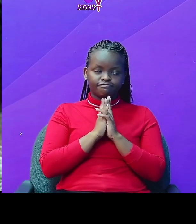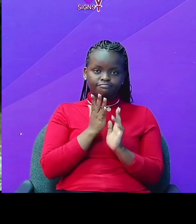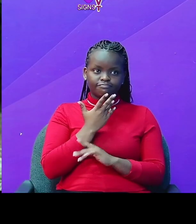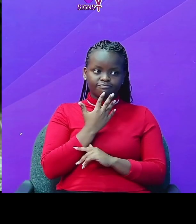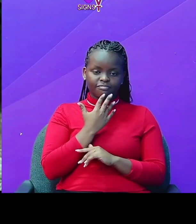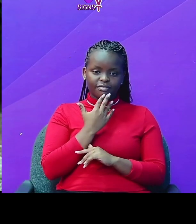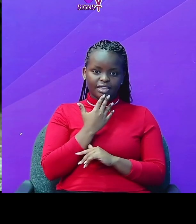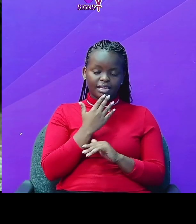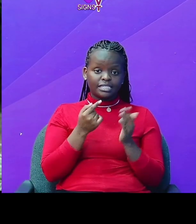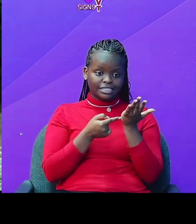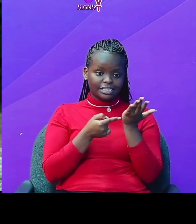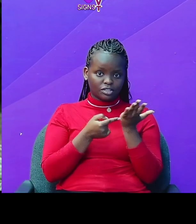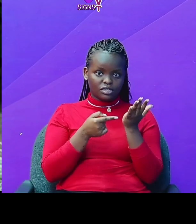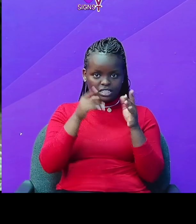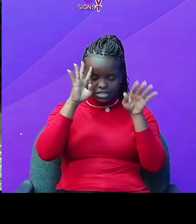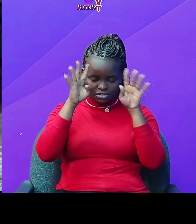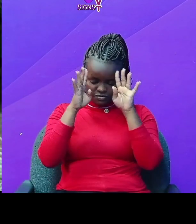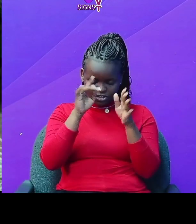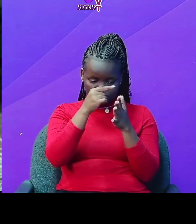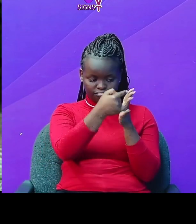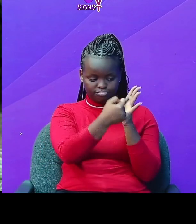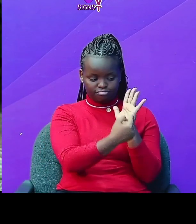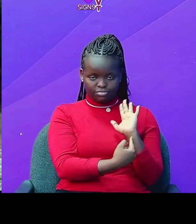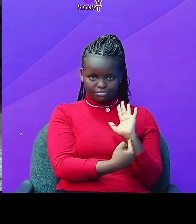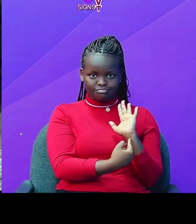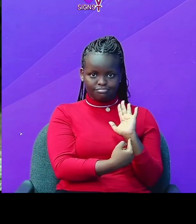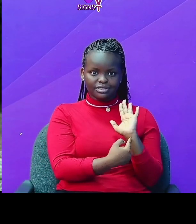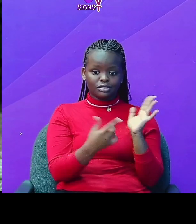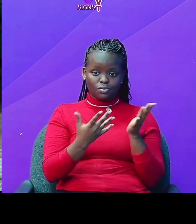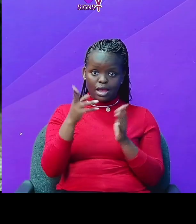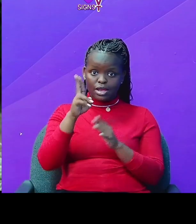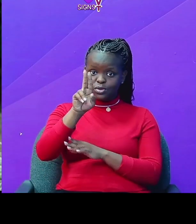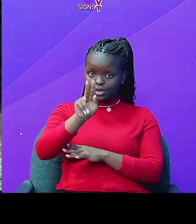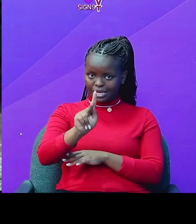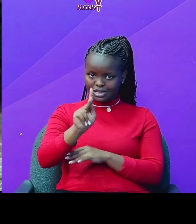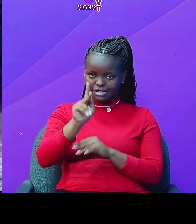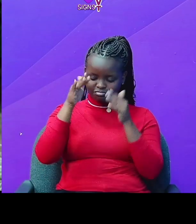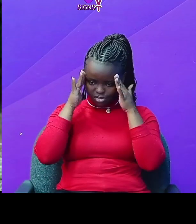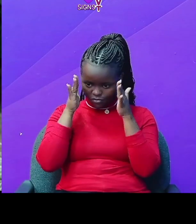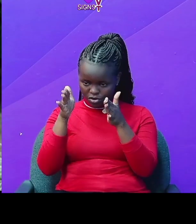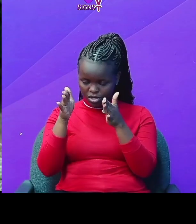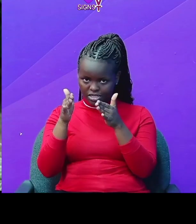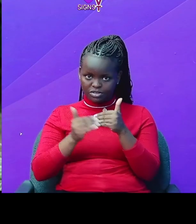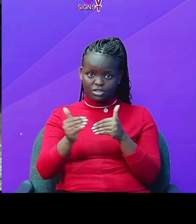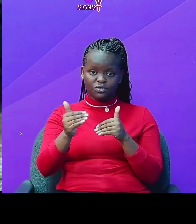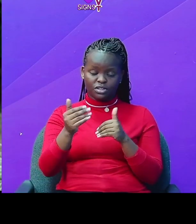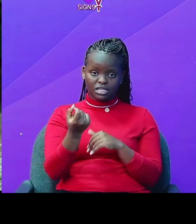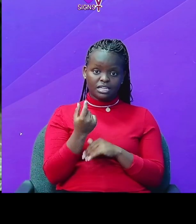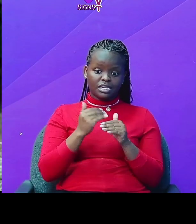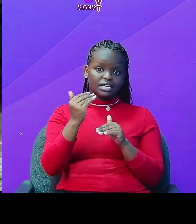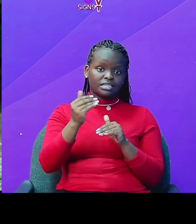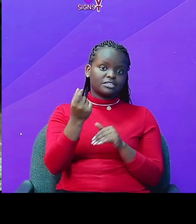and technology and innovation. So these areas are areas where the UK is going to prioritize going forward in the next few years.